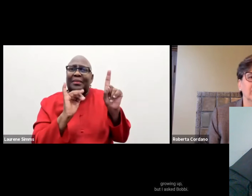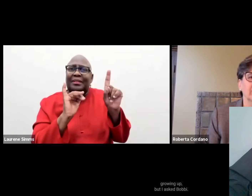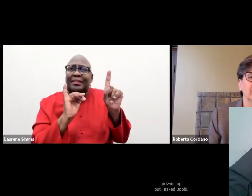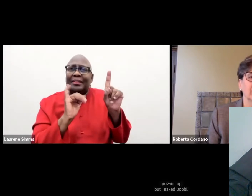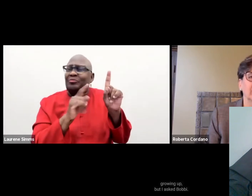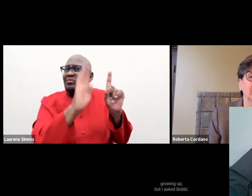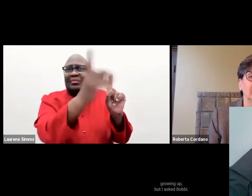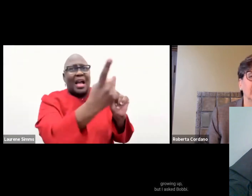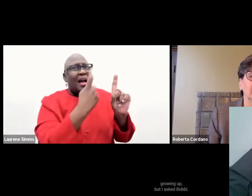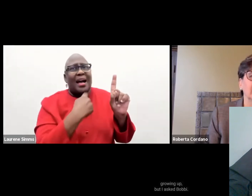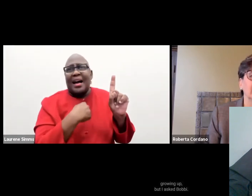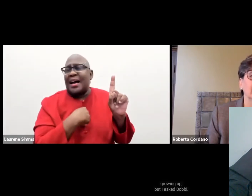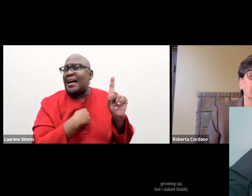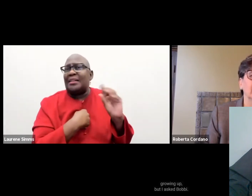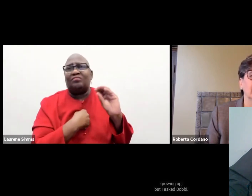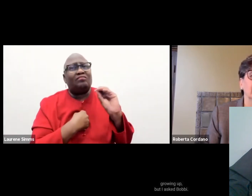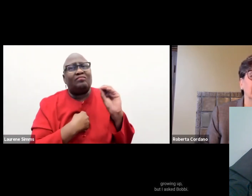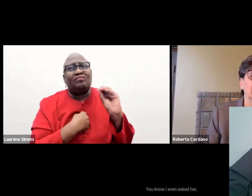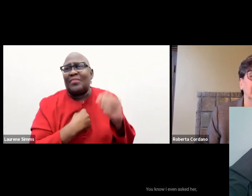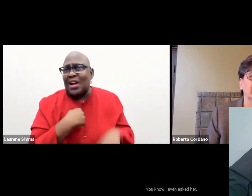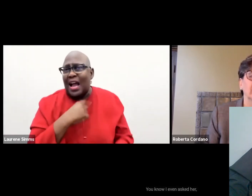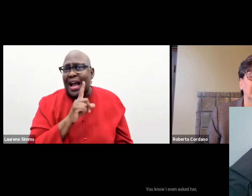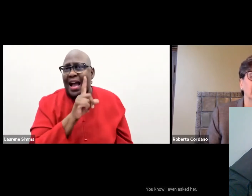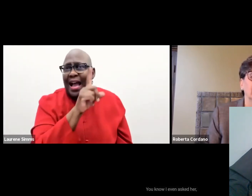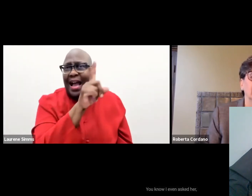tokenism. And I want to ask,